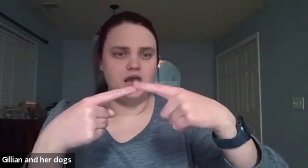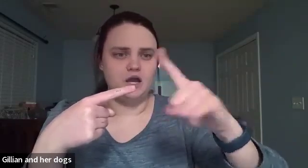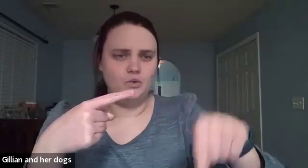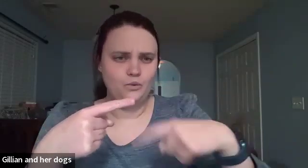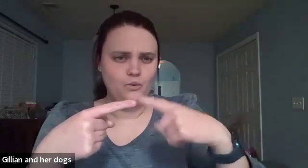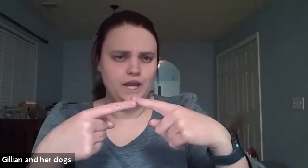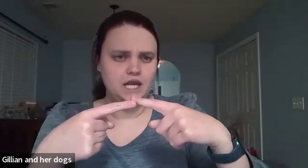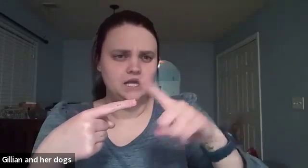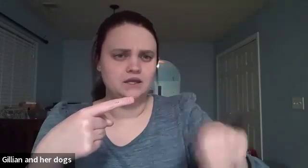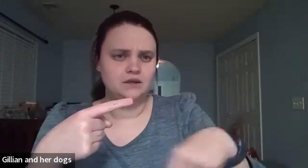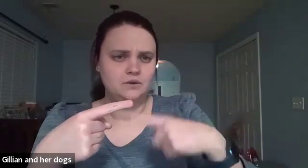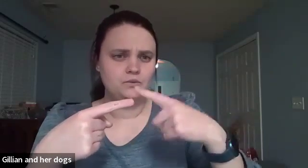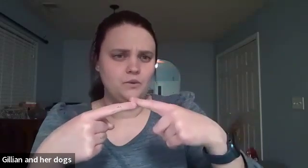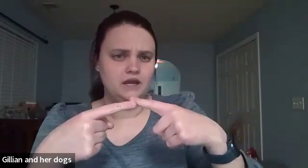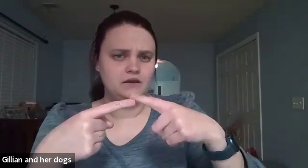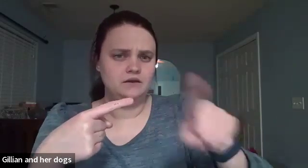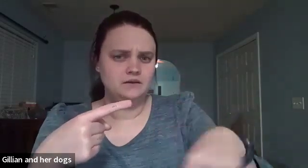back. When.